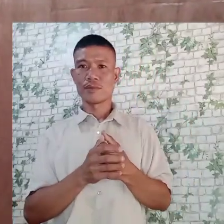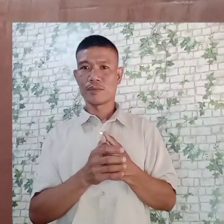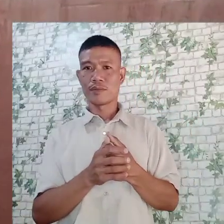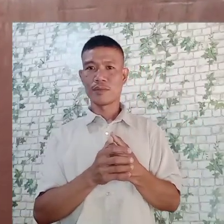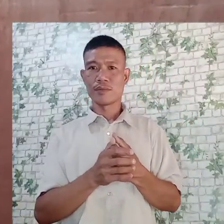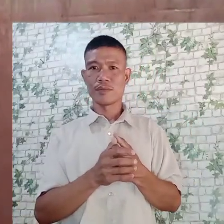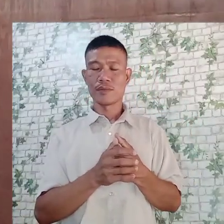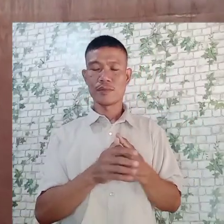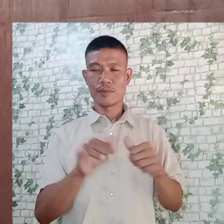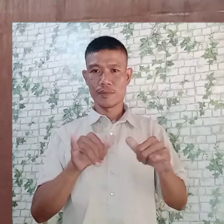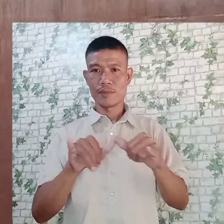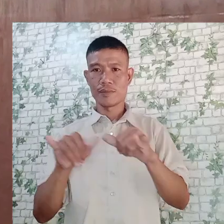36.